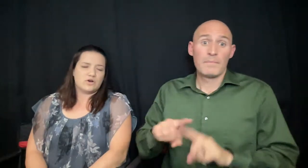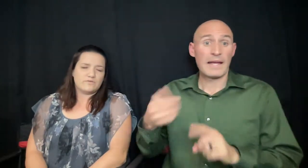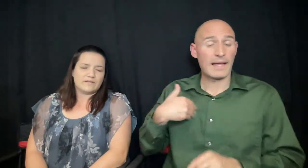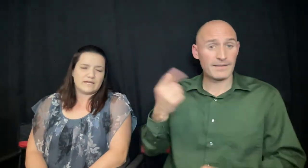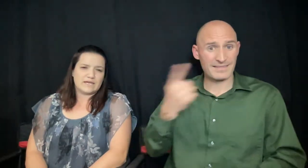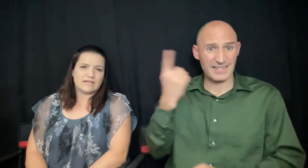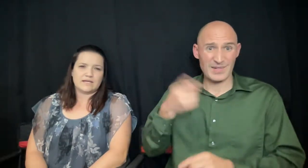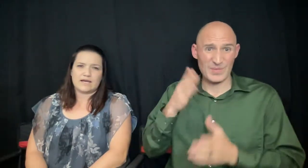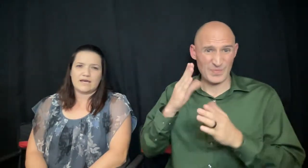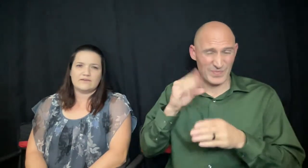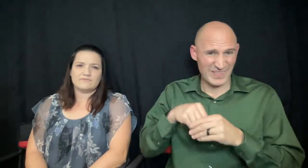COVID hit,